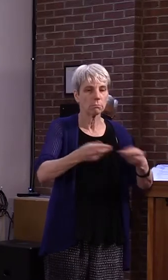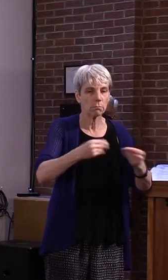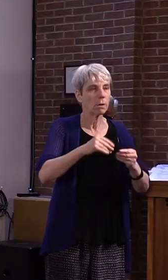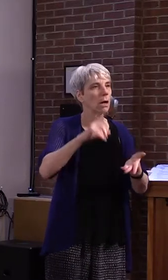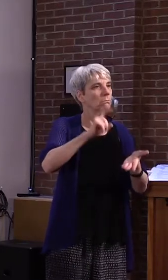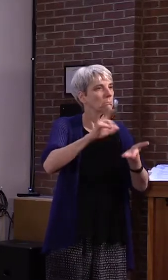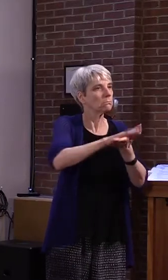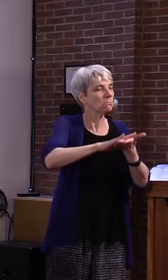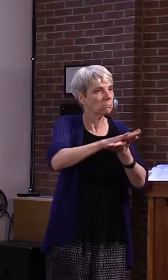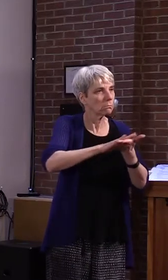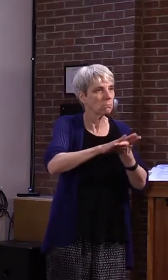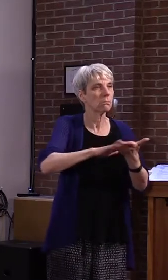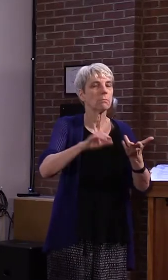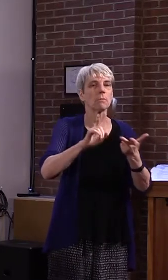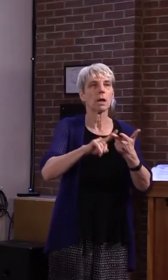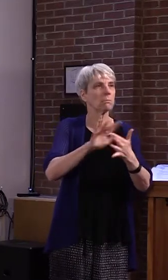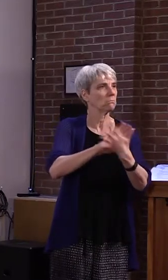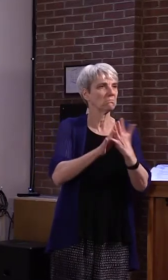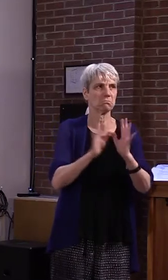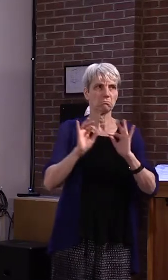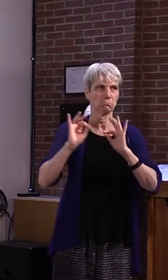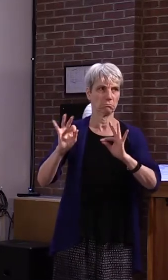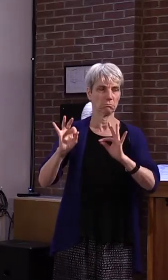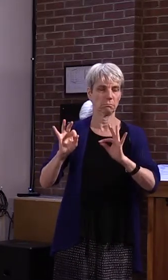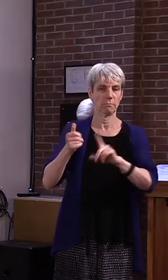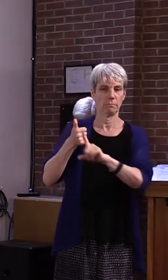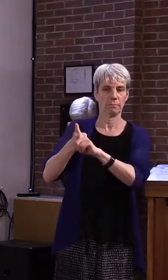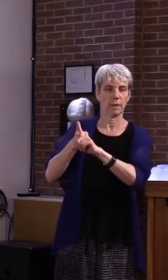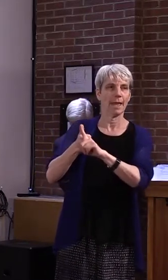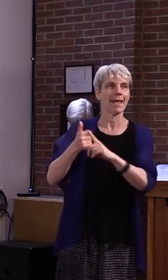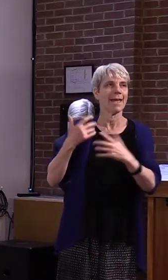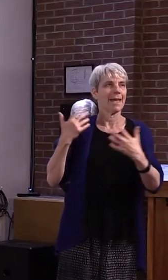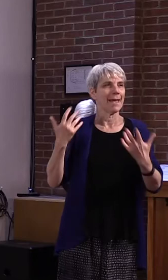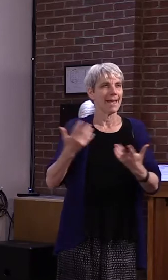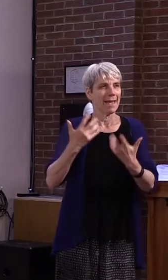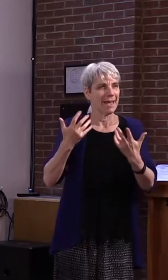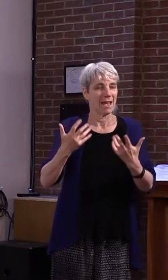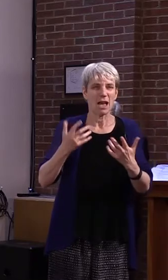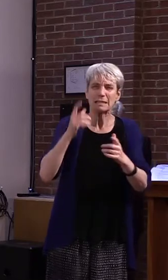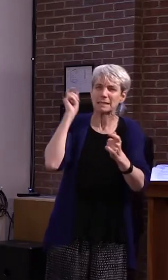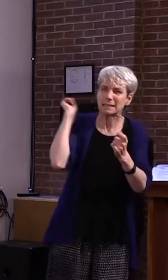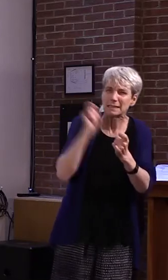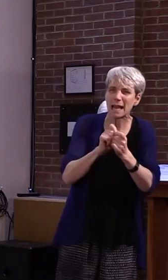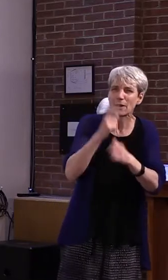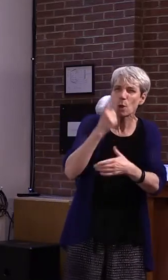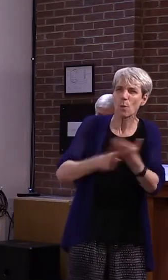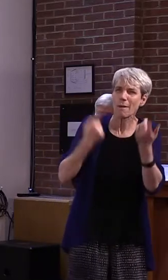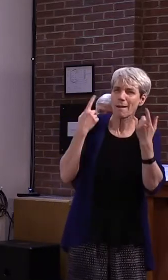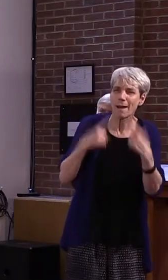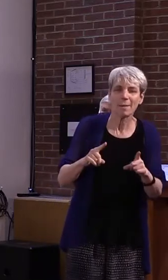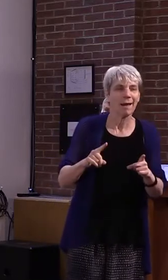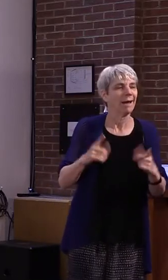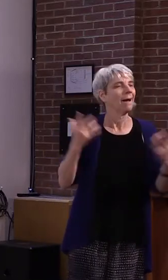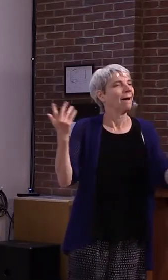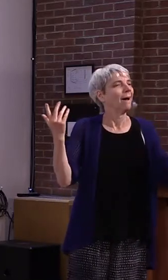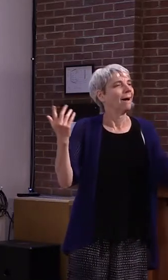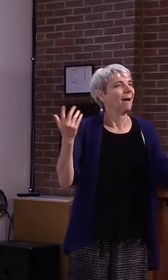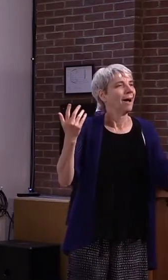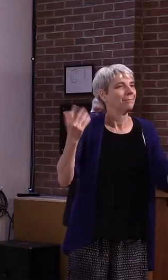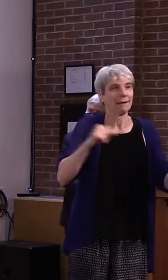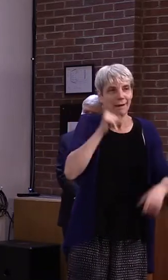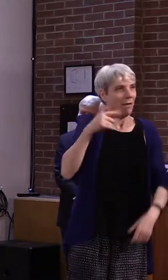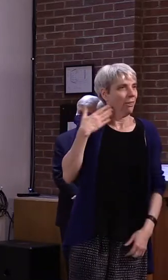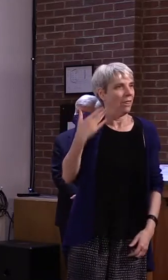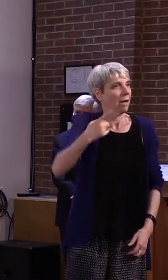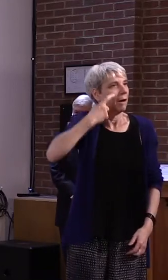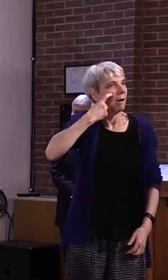I don't have enough detail, and I don't think we'd ever understand without complete video of the entire several hours people